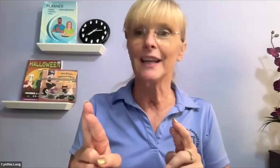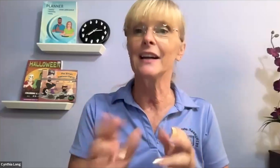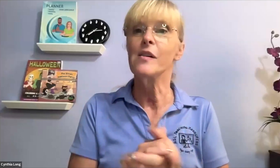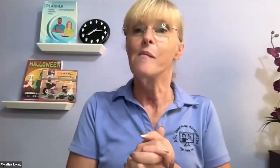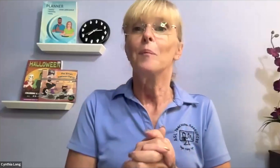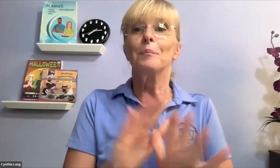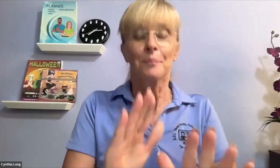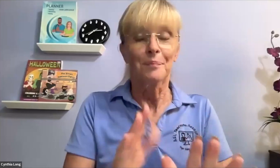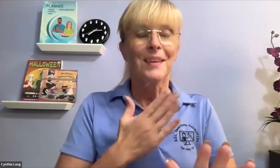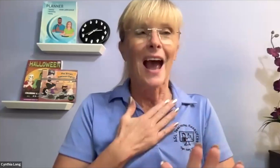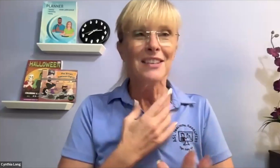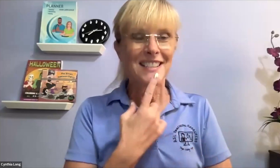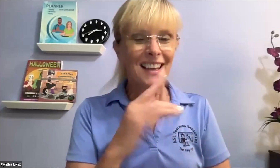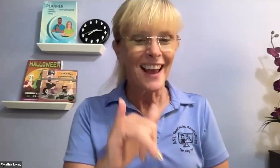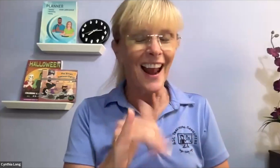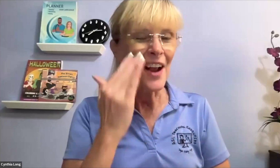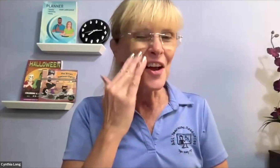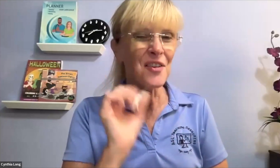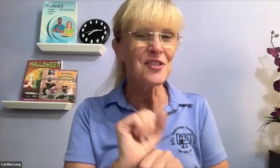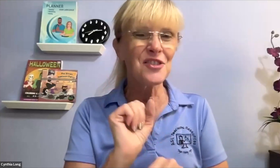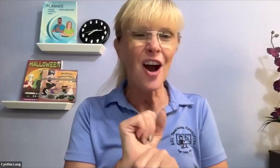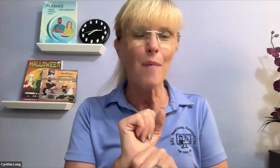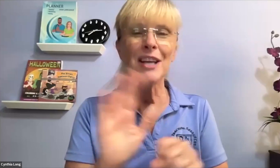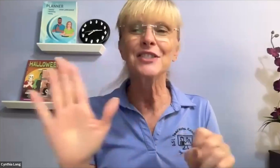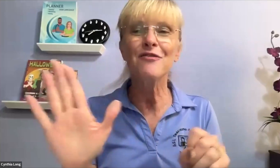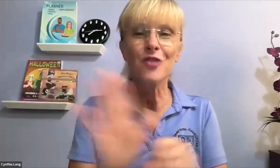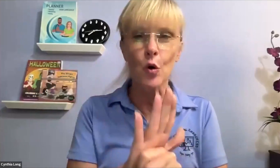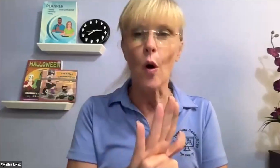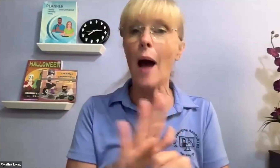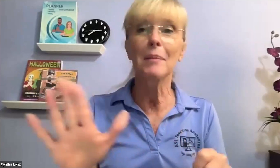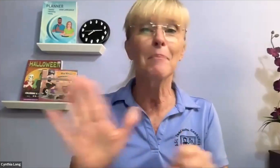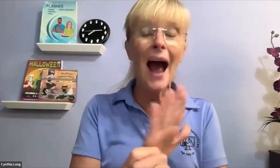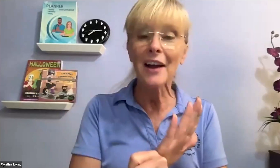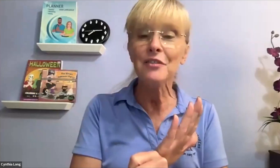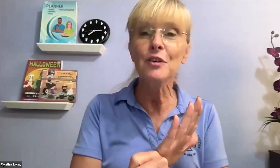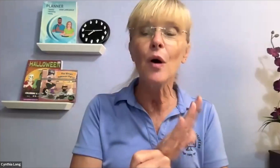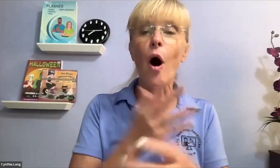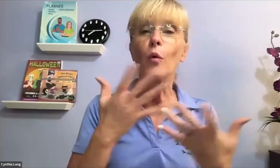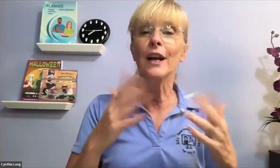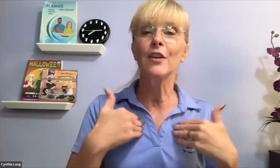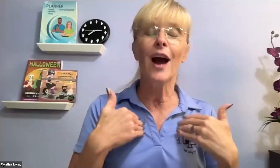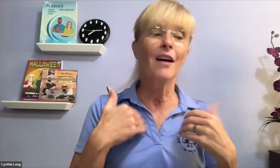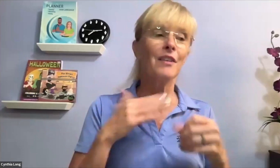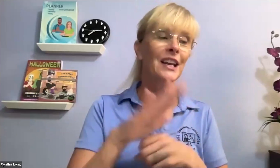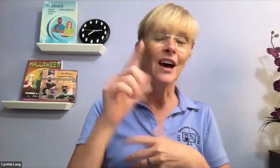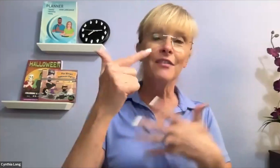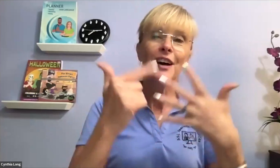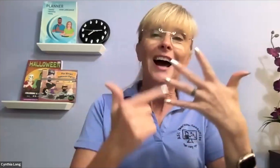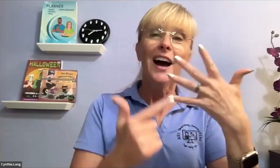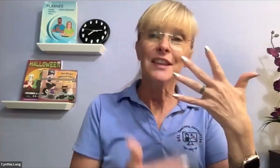ready. Having said that, I know your job is full. I mean, packed full already. You have enough of